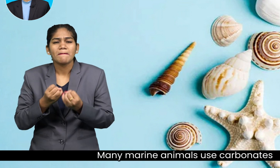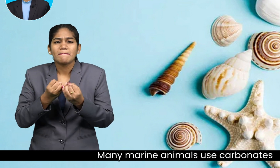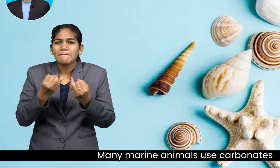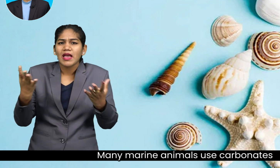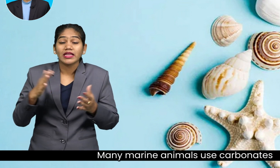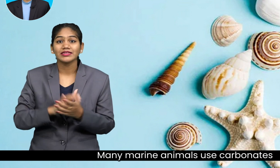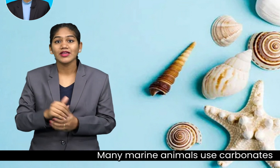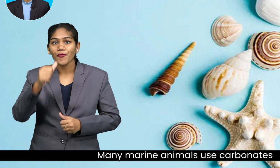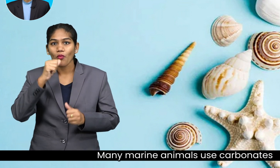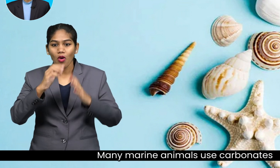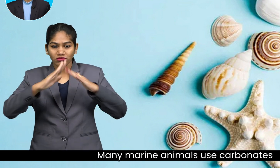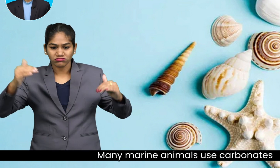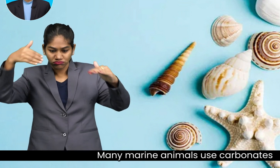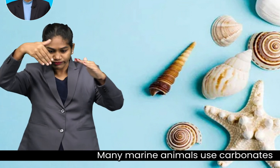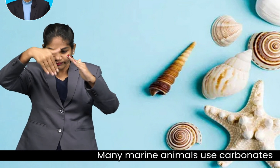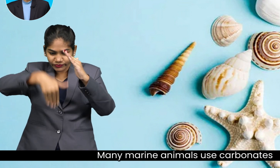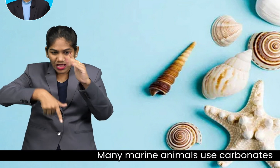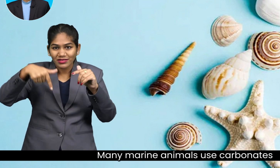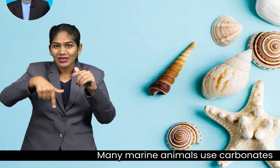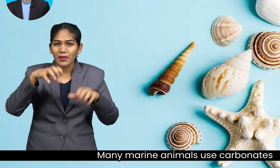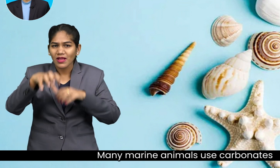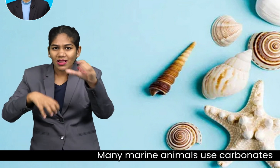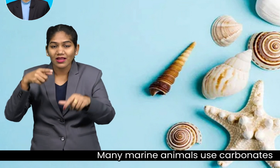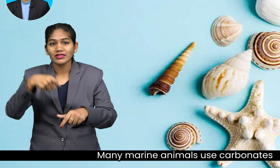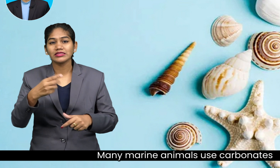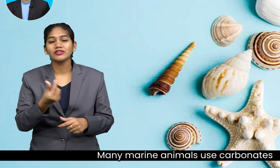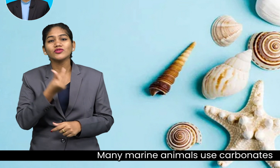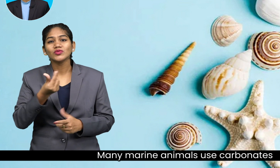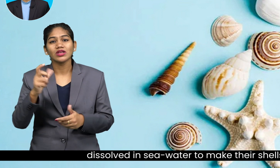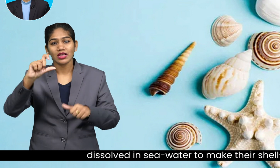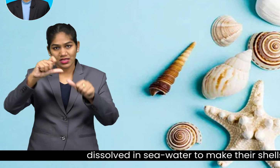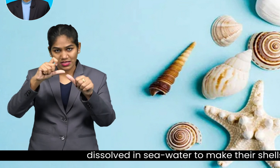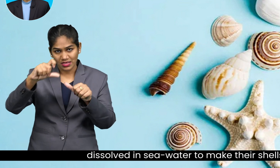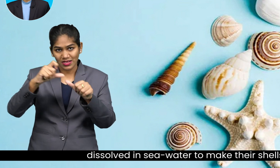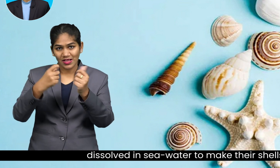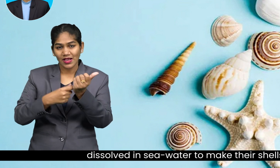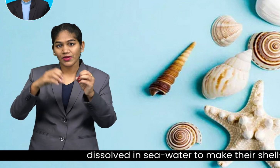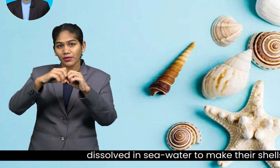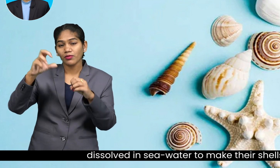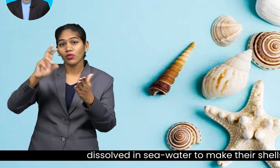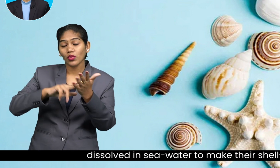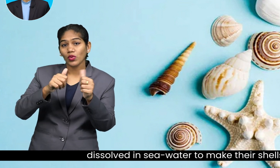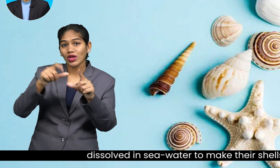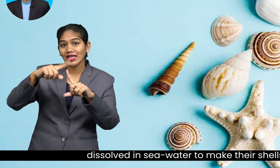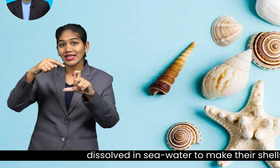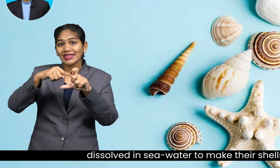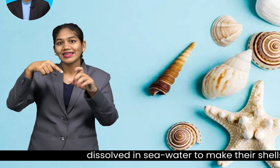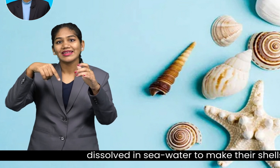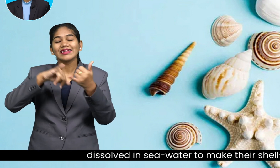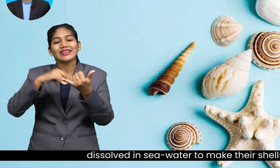many marine animals use carbonates dissolved in